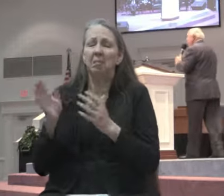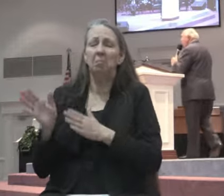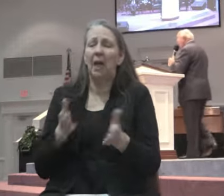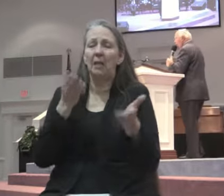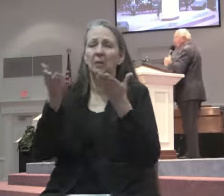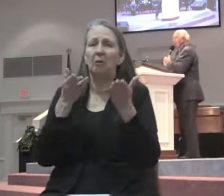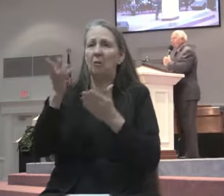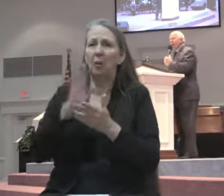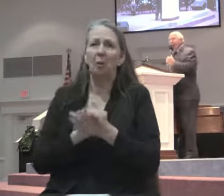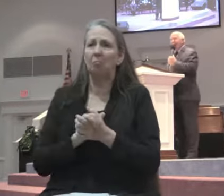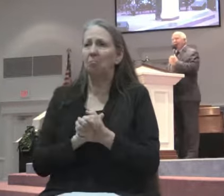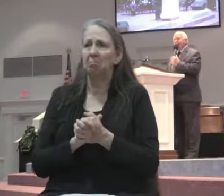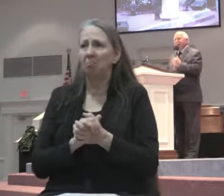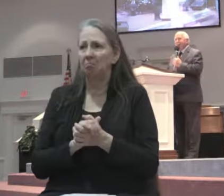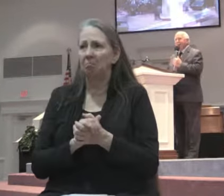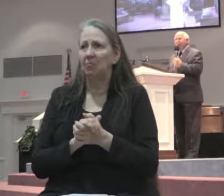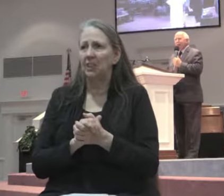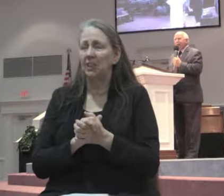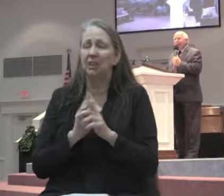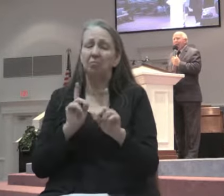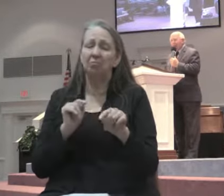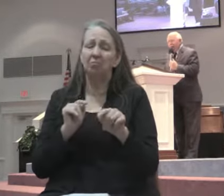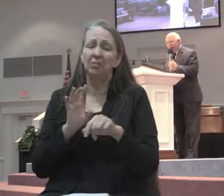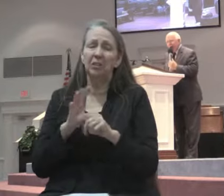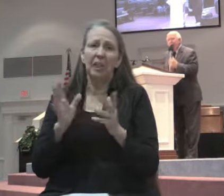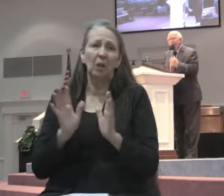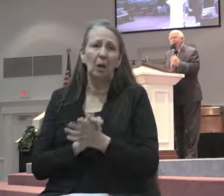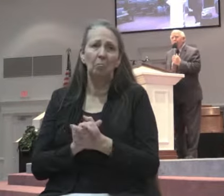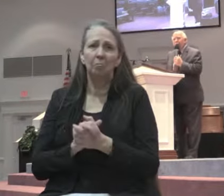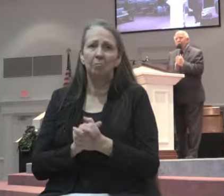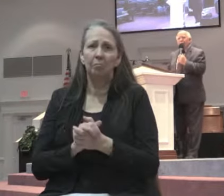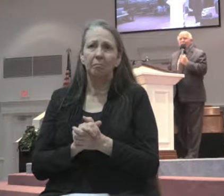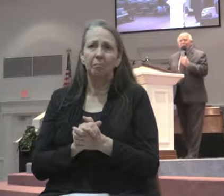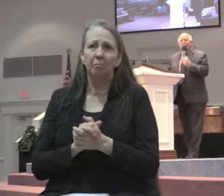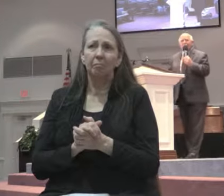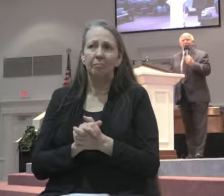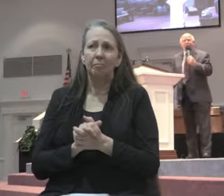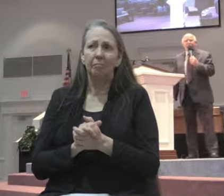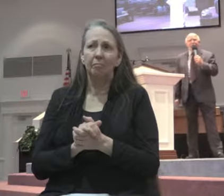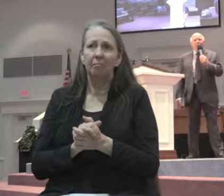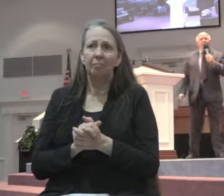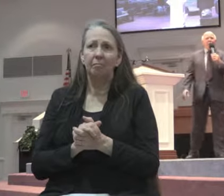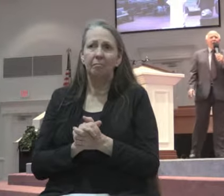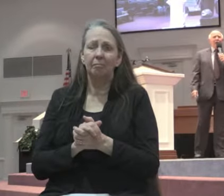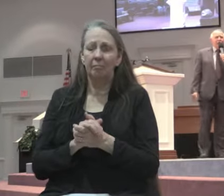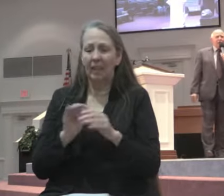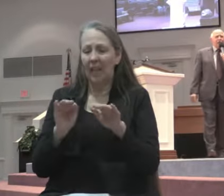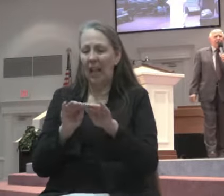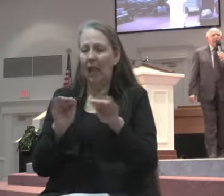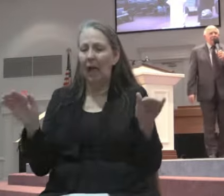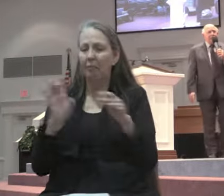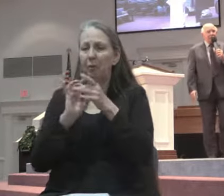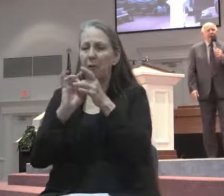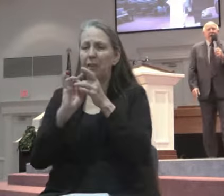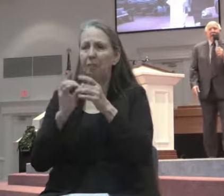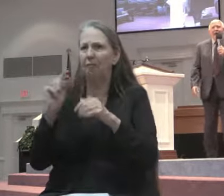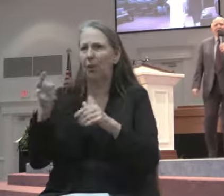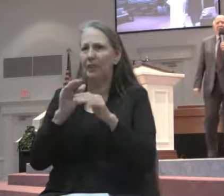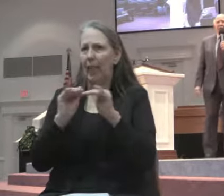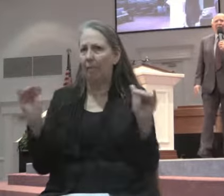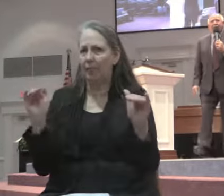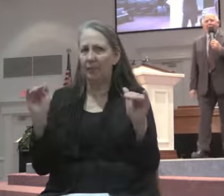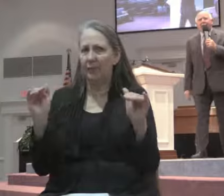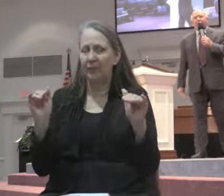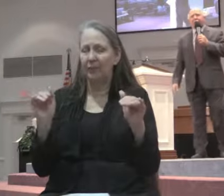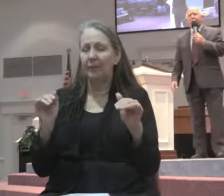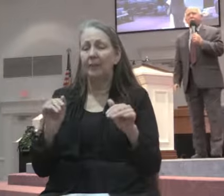or moving up. All right? You can move into first level relationship. You see, in